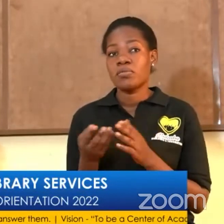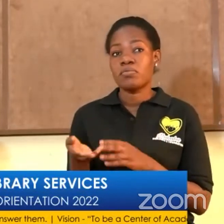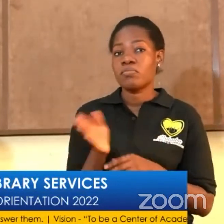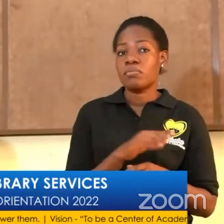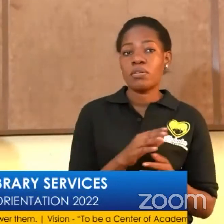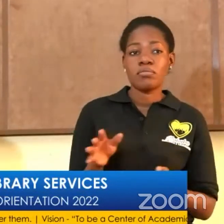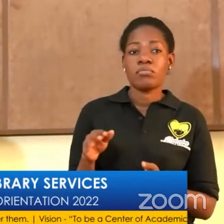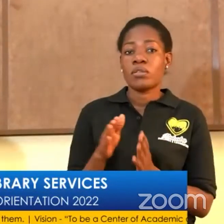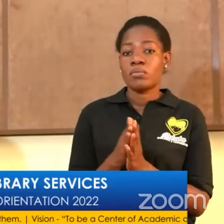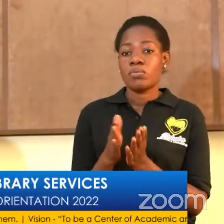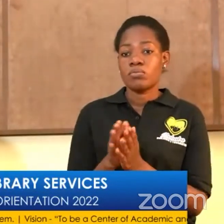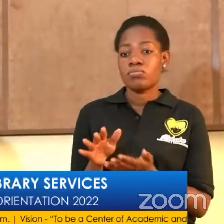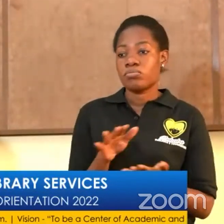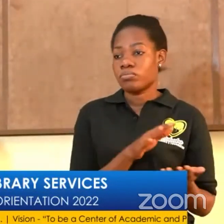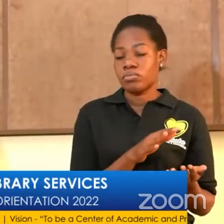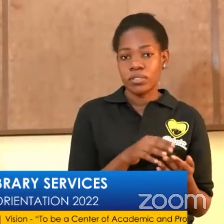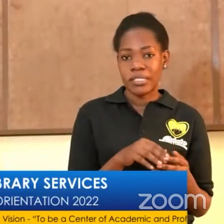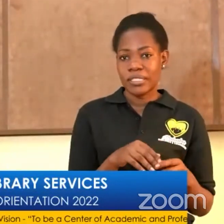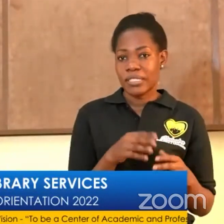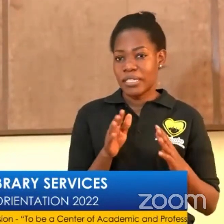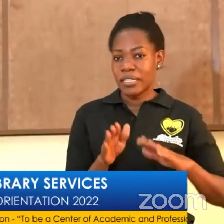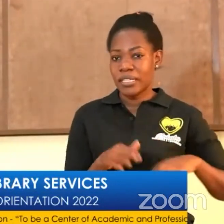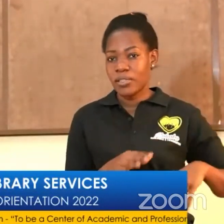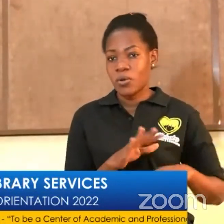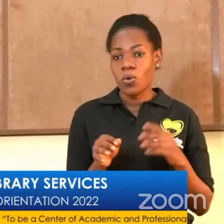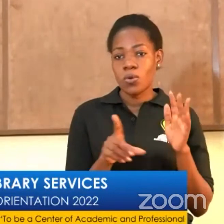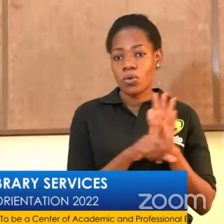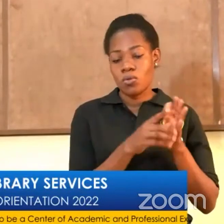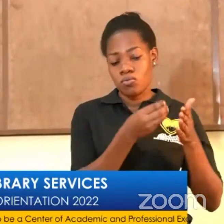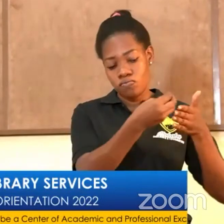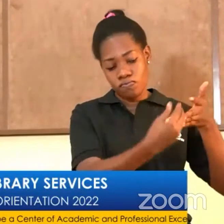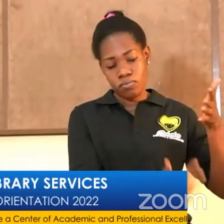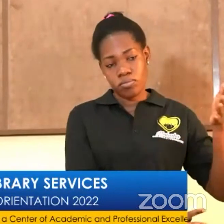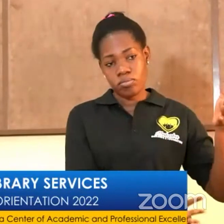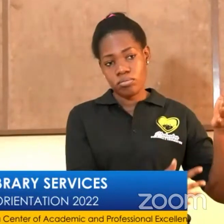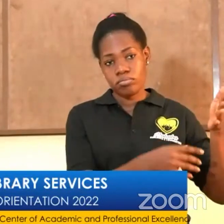All those rules and regulations are there.